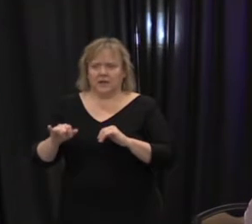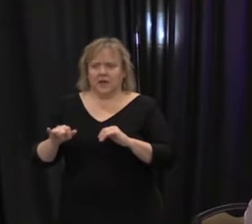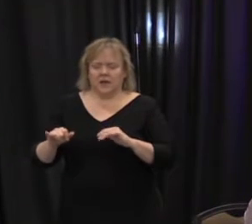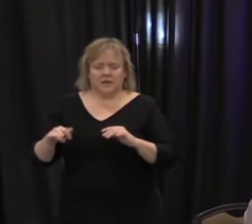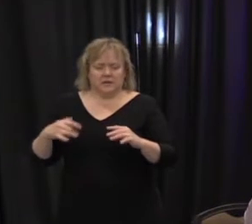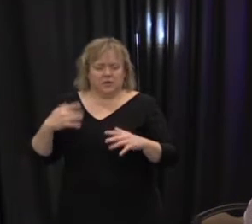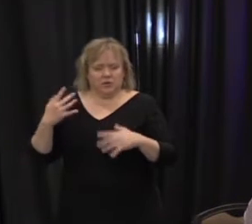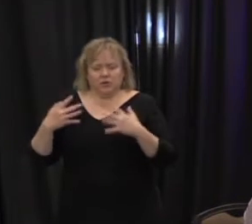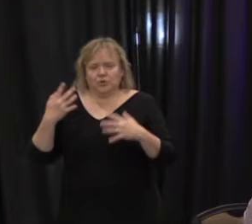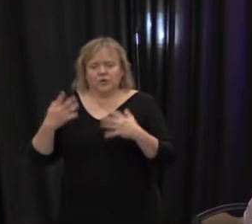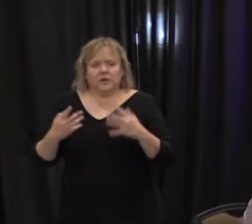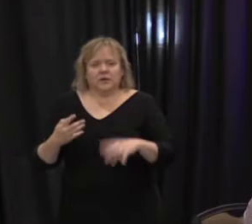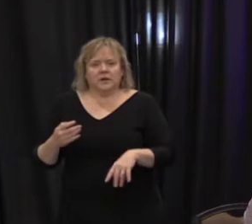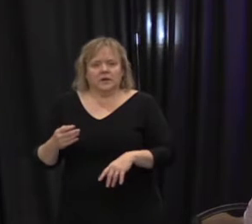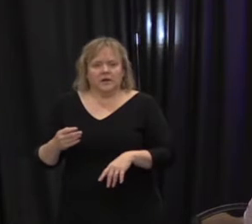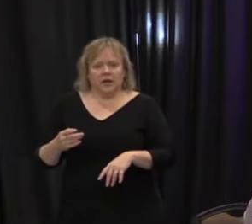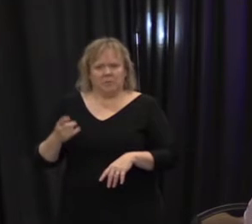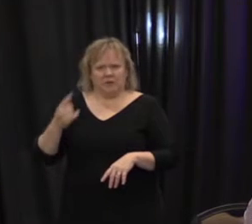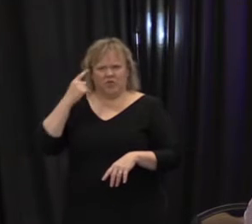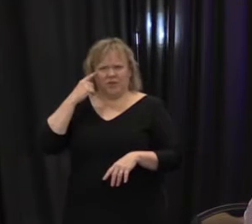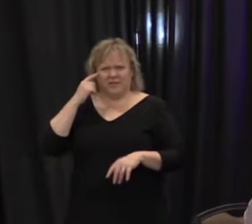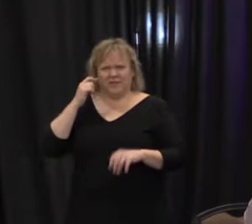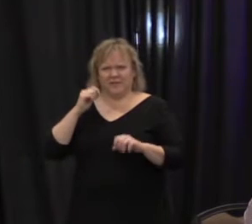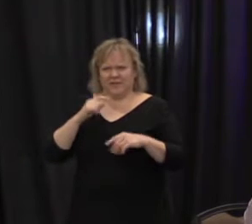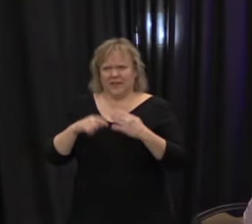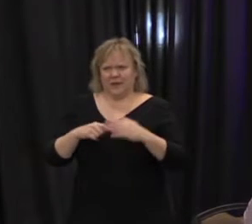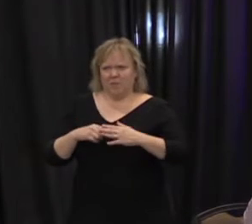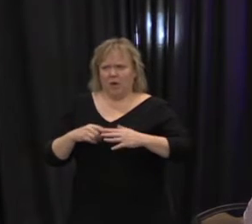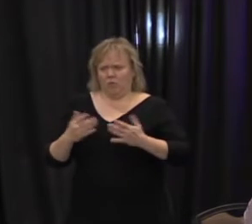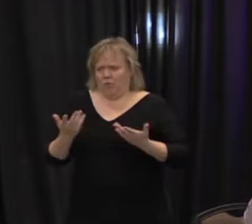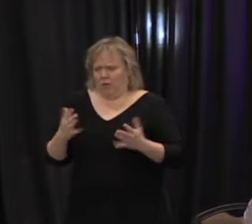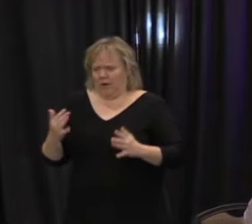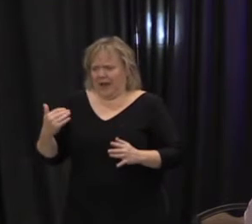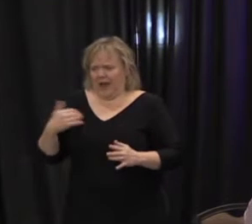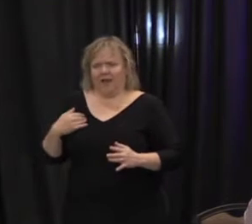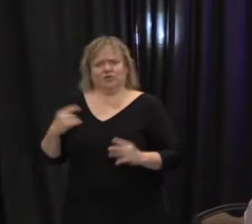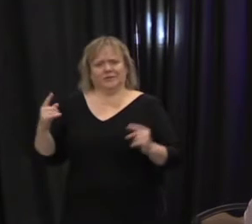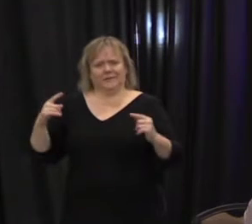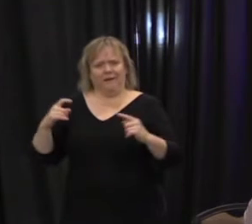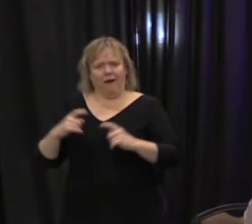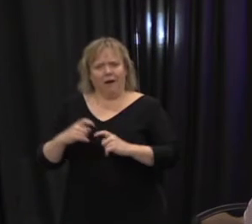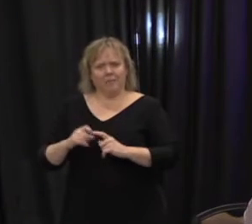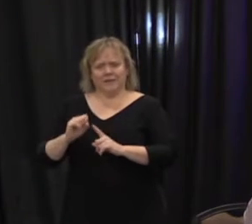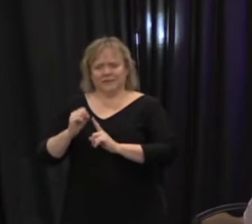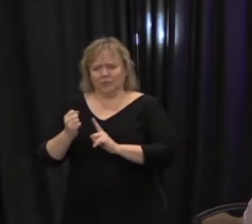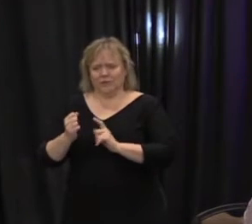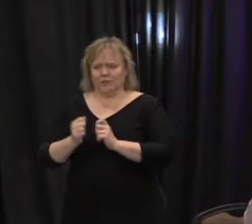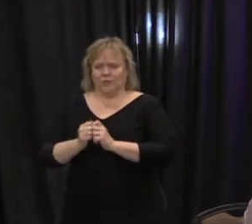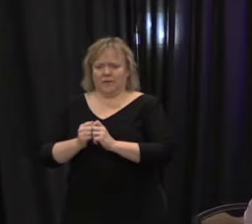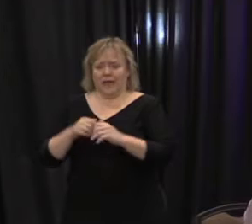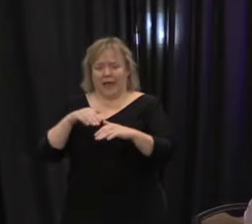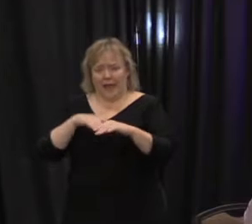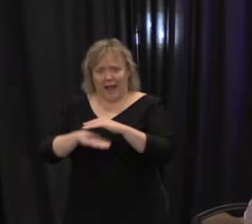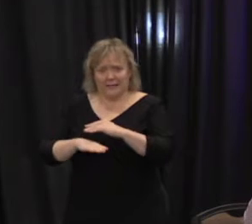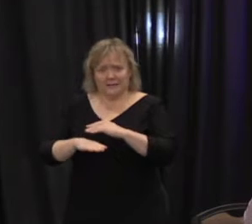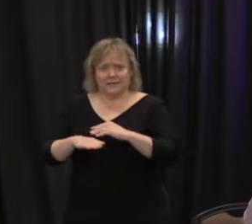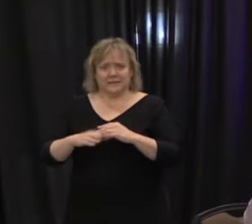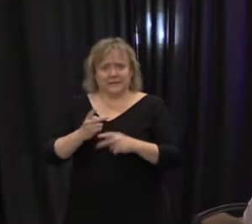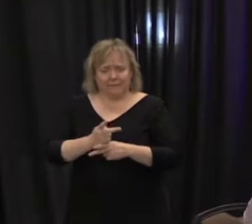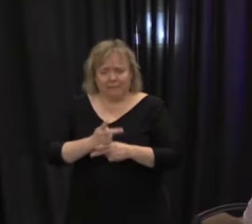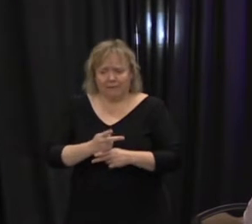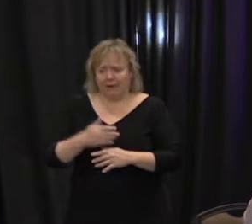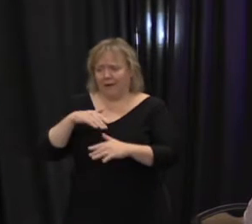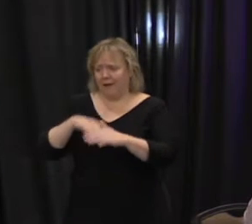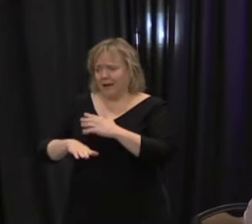I'm sure you can imagine, like, the complexities around accessing care. Just accessing basic human rights in the South has been something that